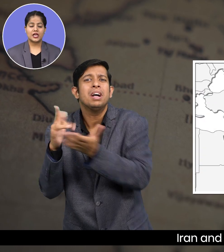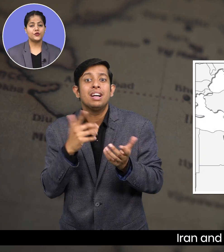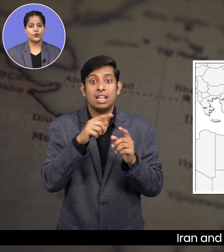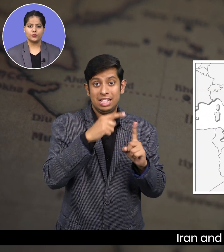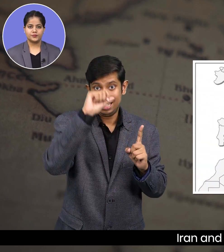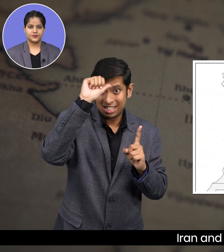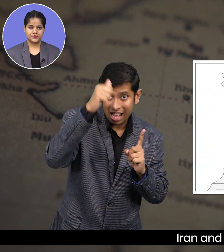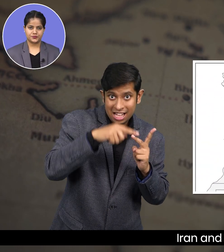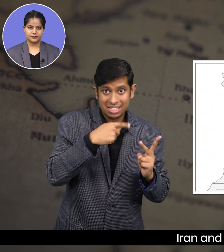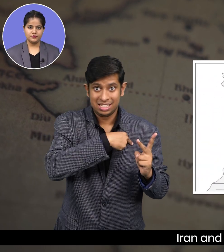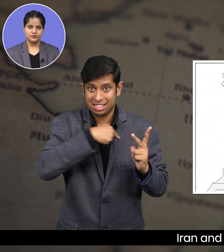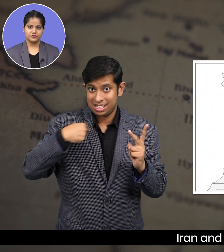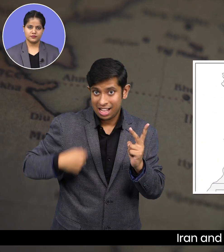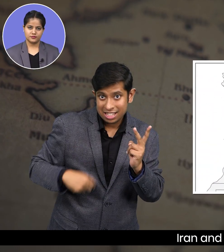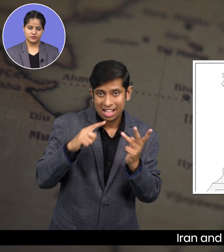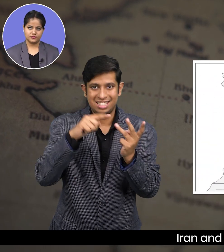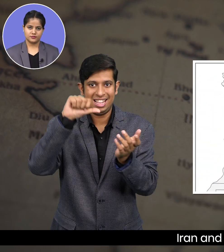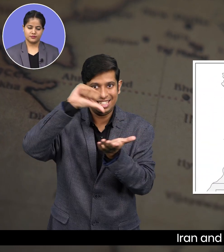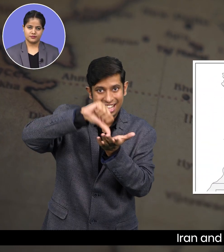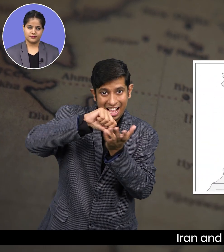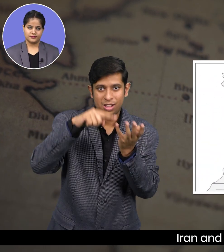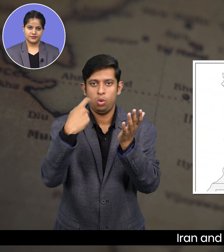Iran, and Rome.